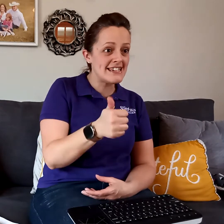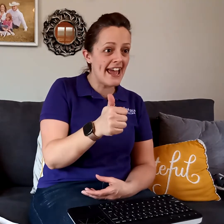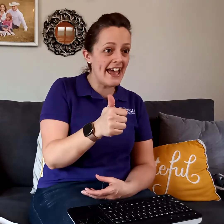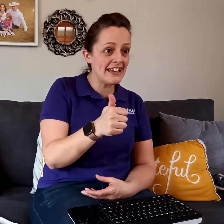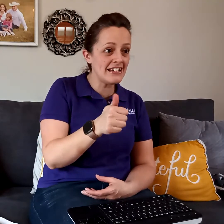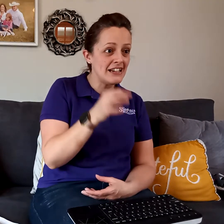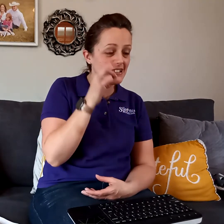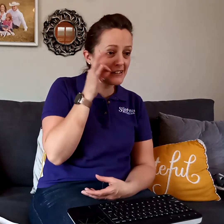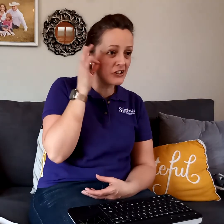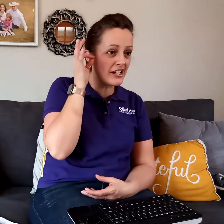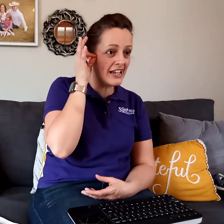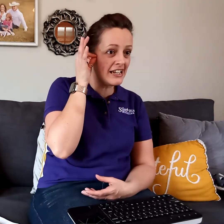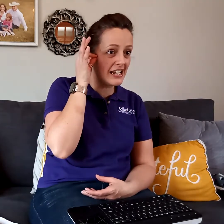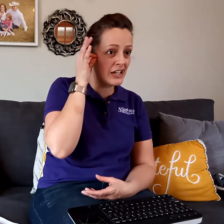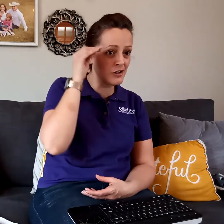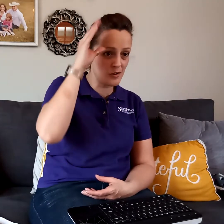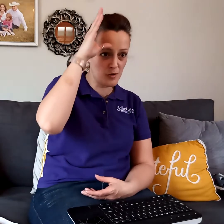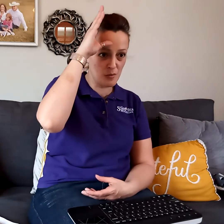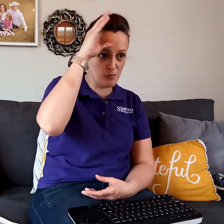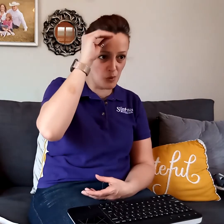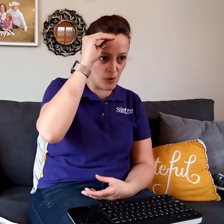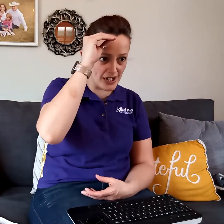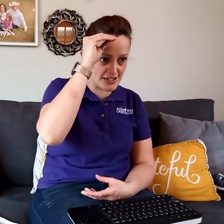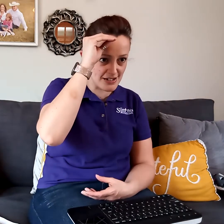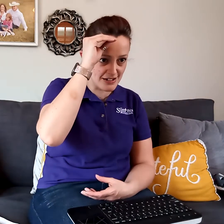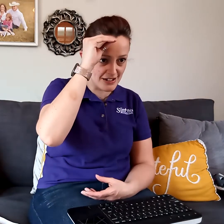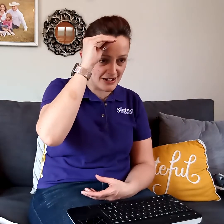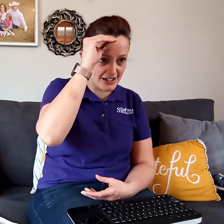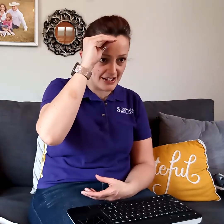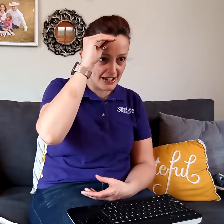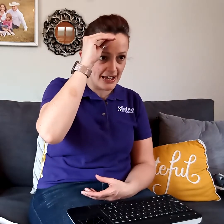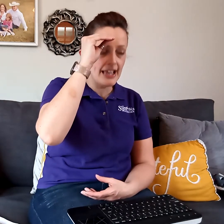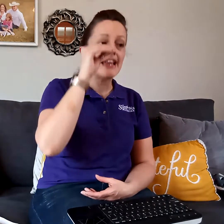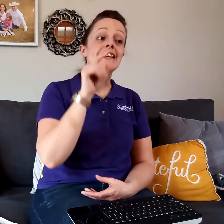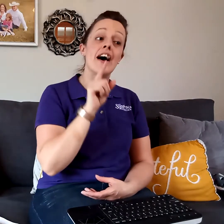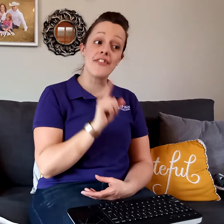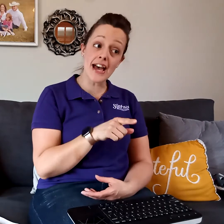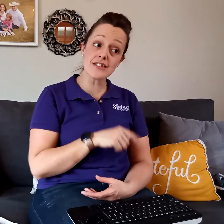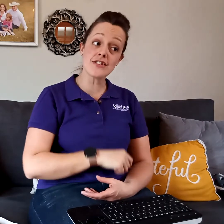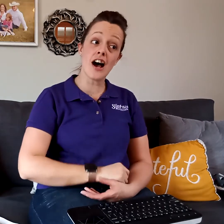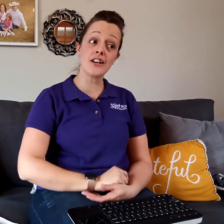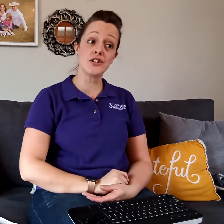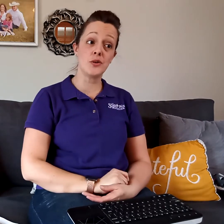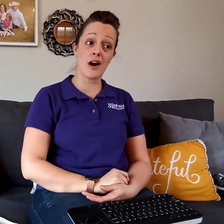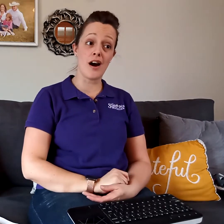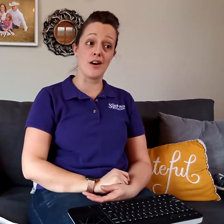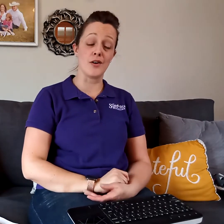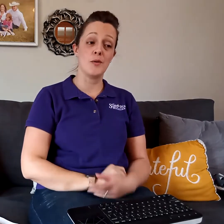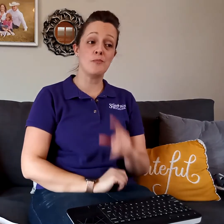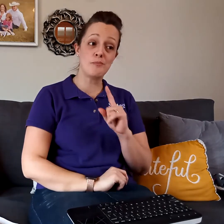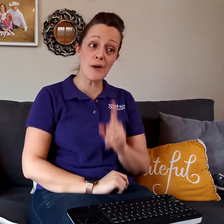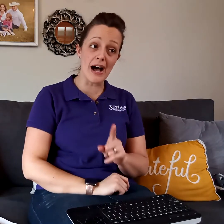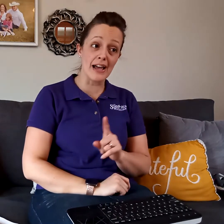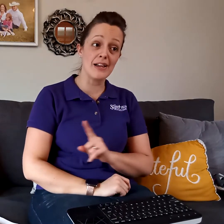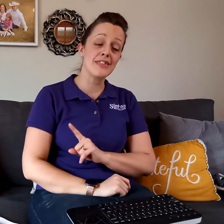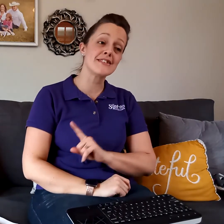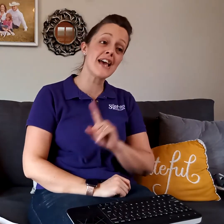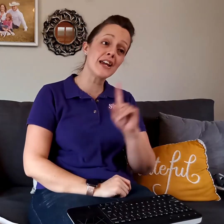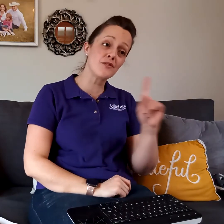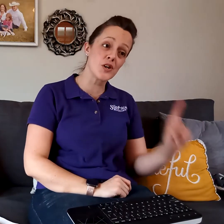10 little Indian boys. Now that's not too hard, but the second verse we're